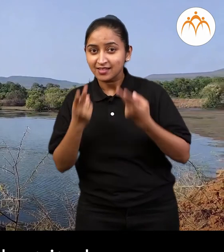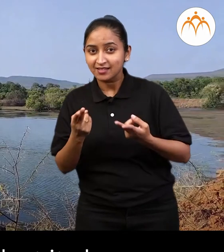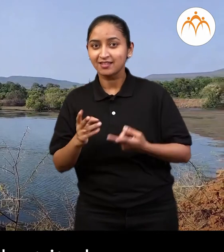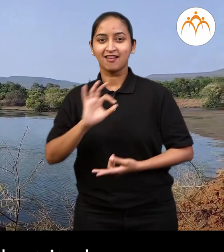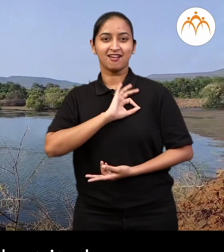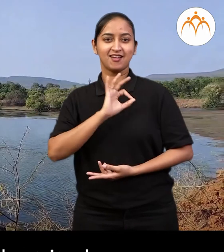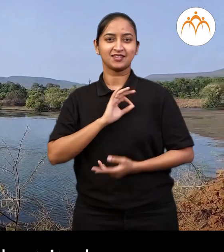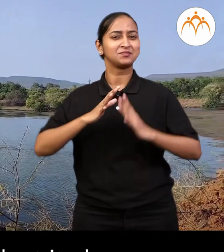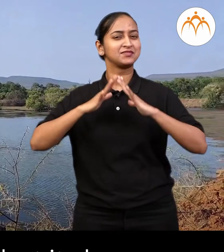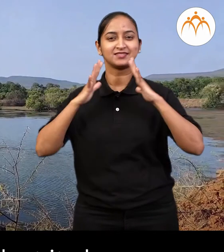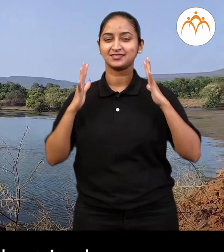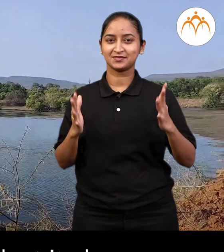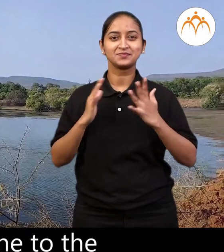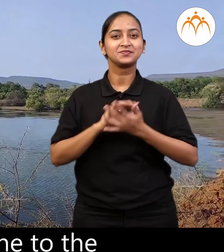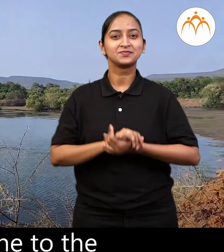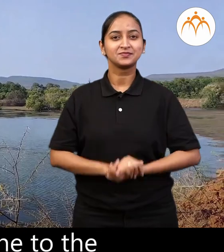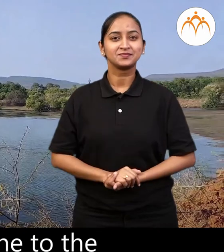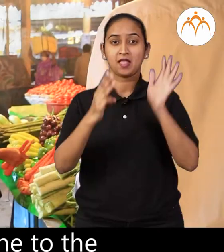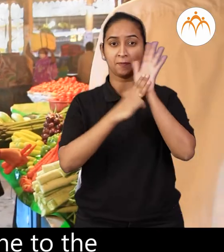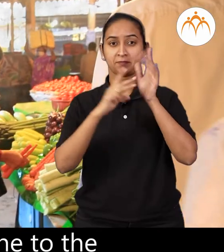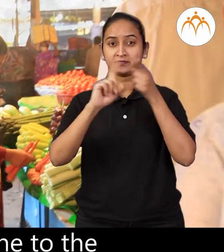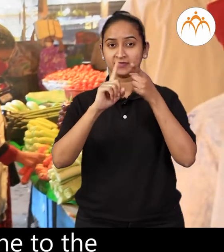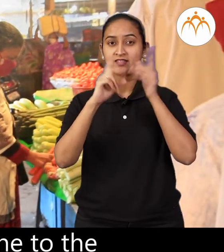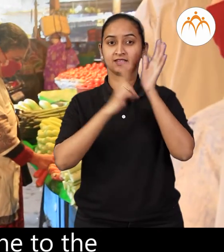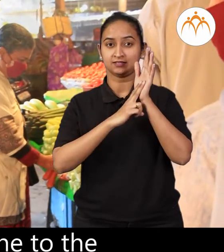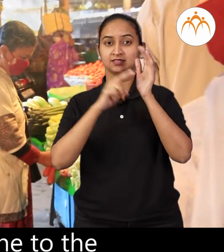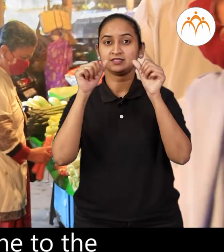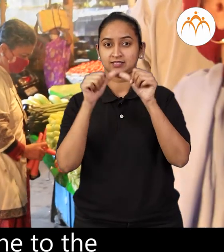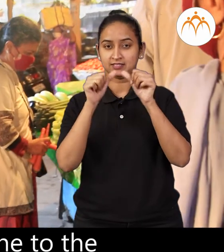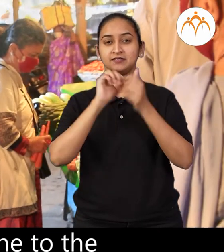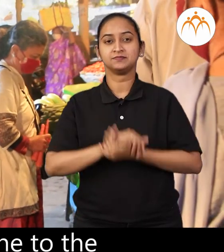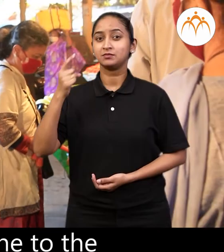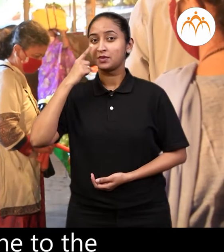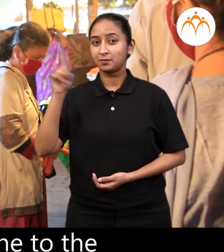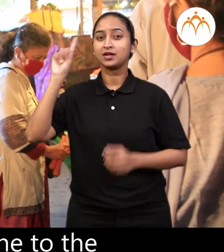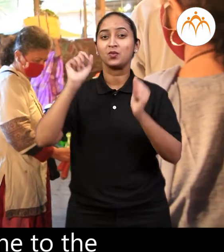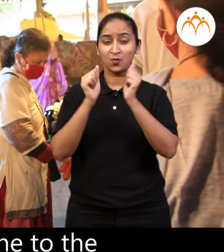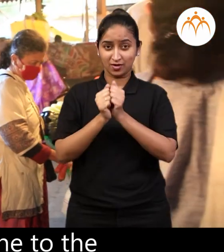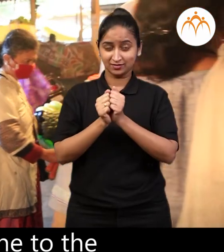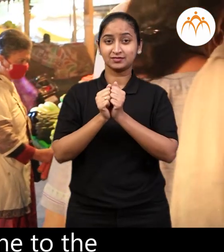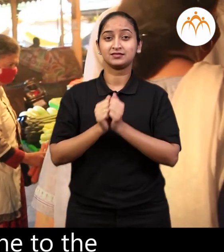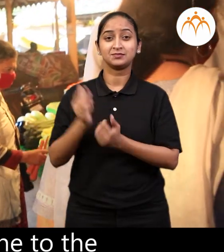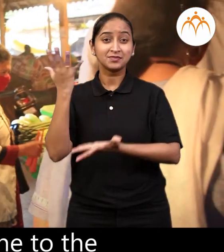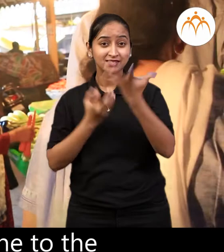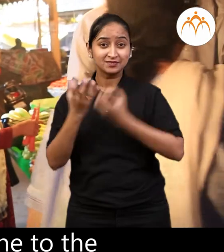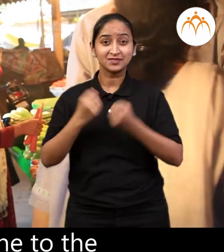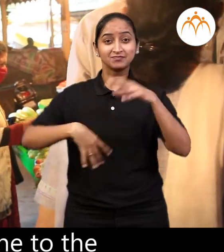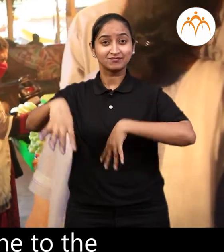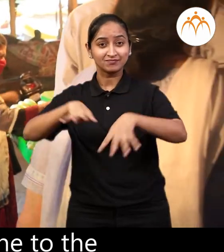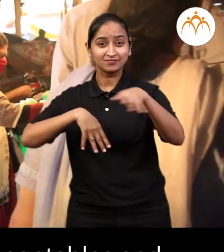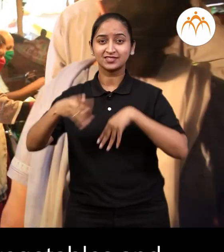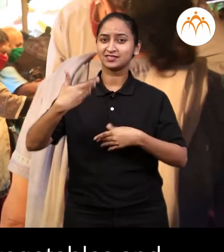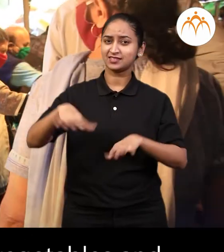likes to look at it also. Meena had gone to the market with her mother.